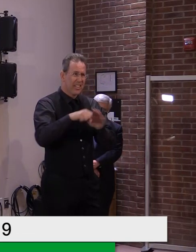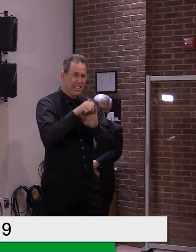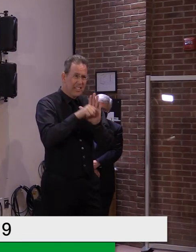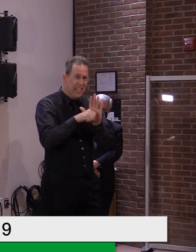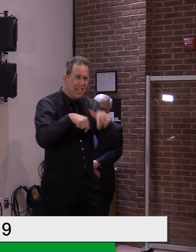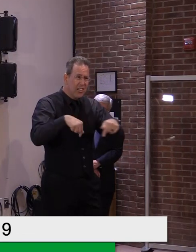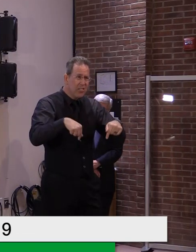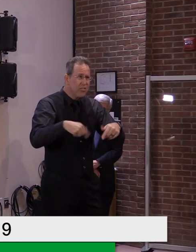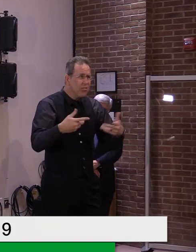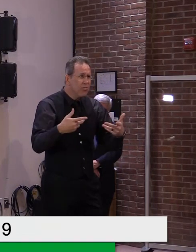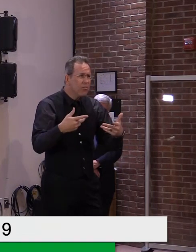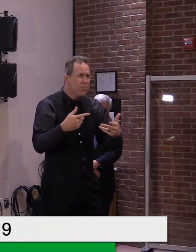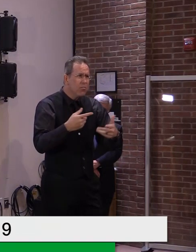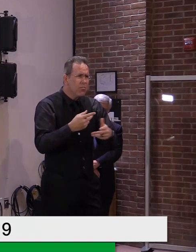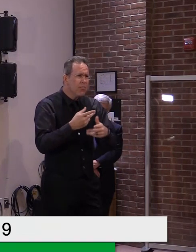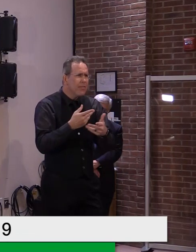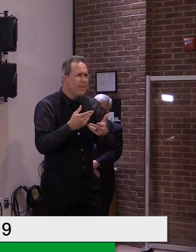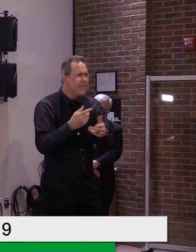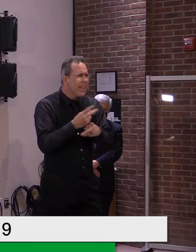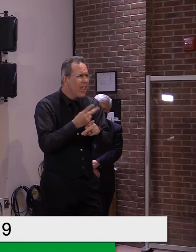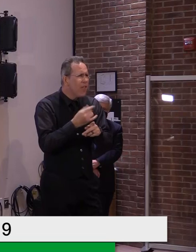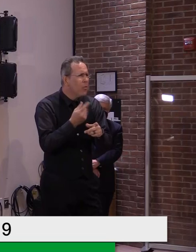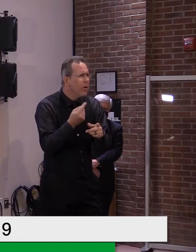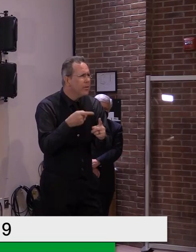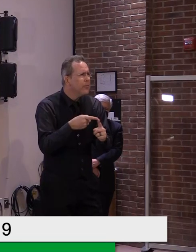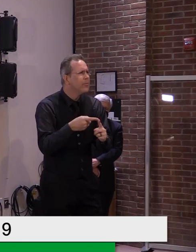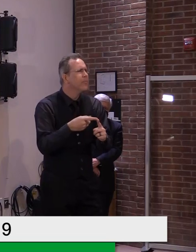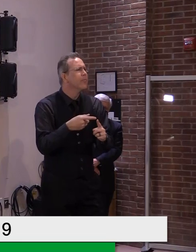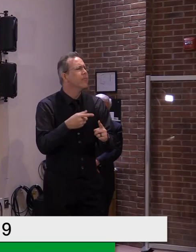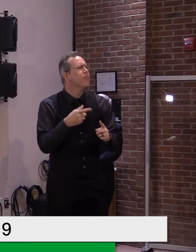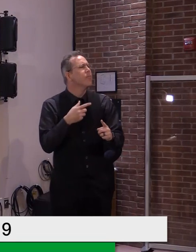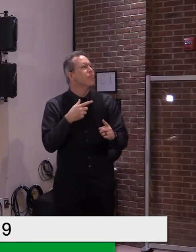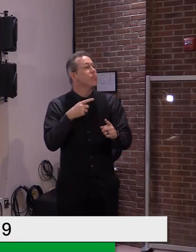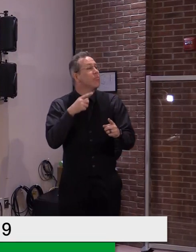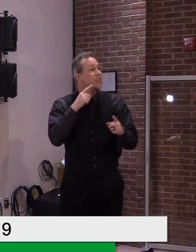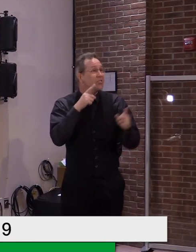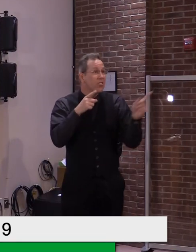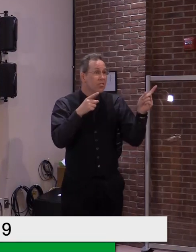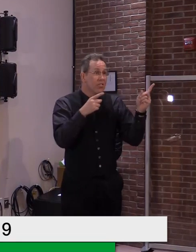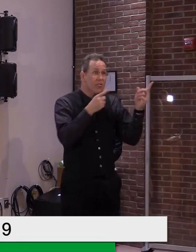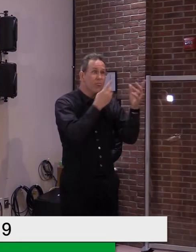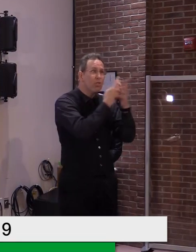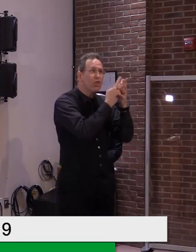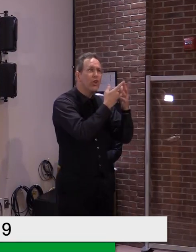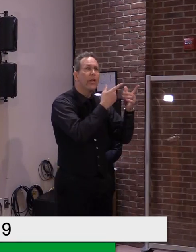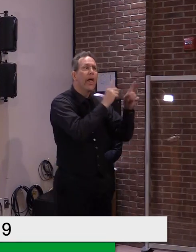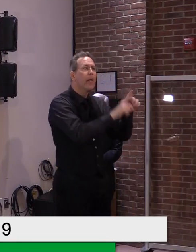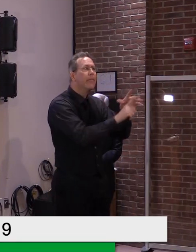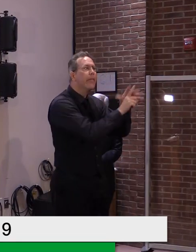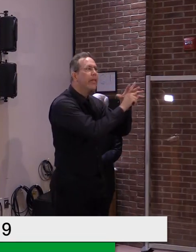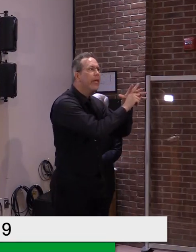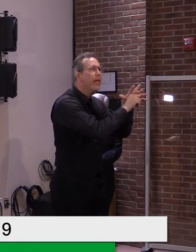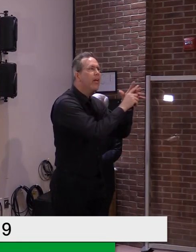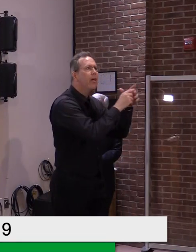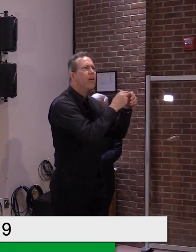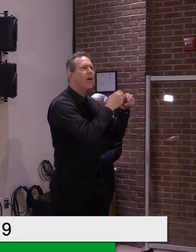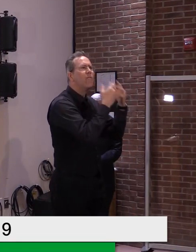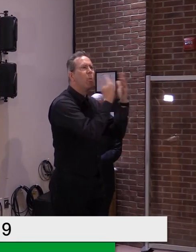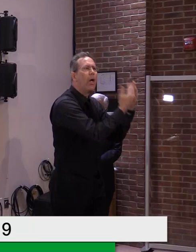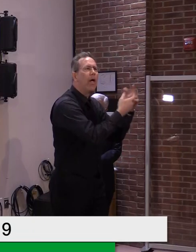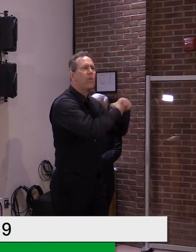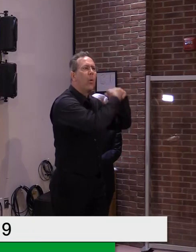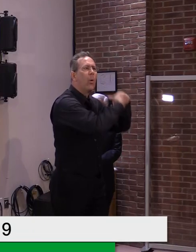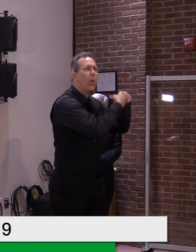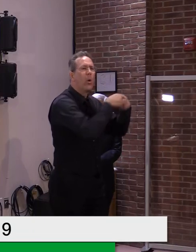than incarcerated now or people. Yeah, so we will have to get to the bottom of what you're talking about with the